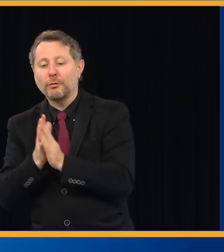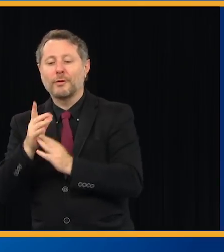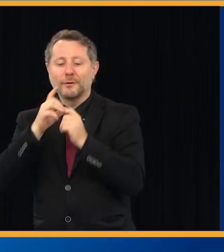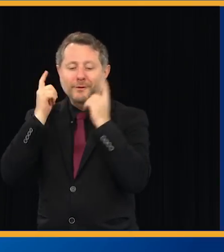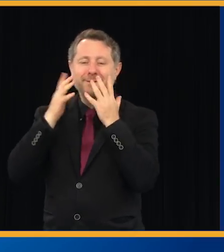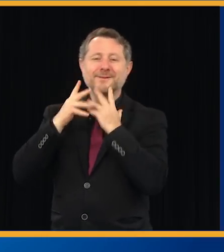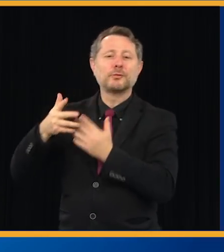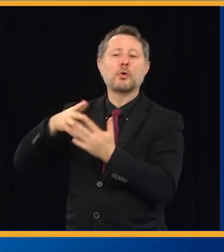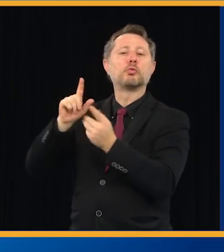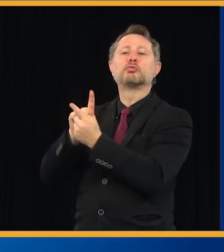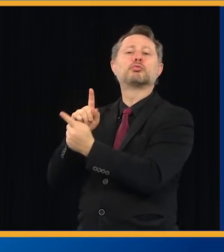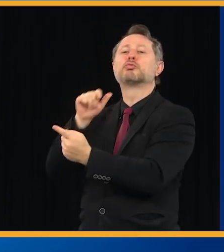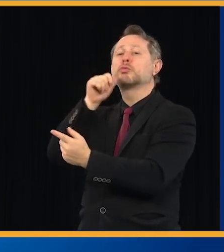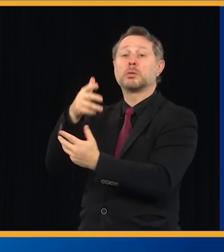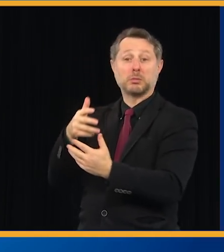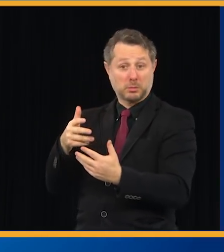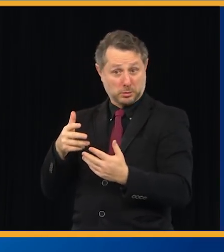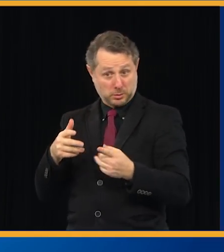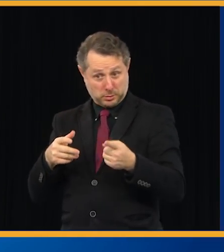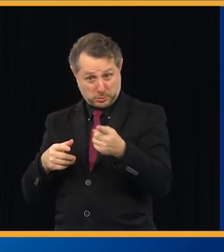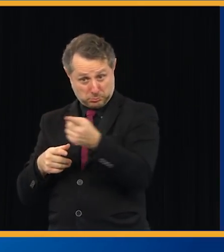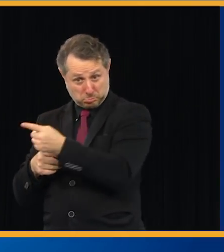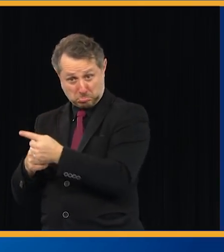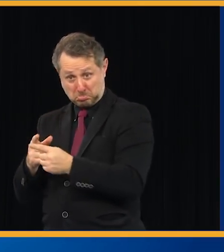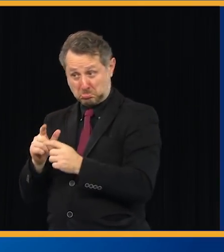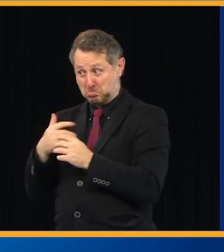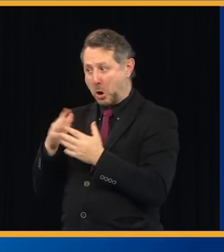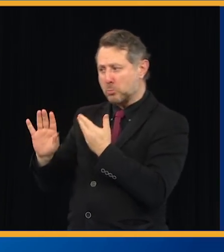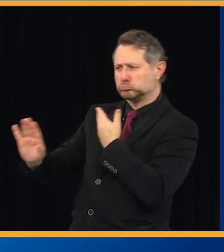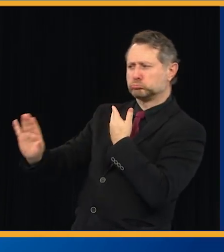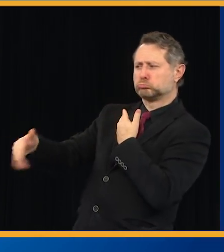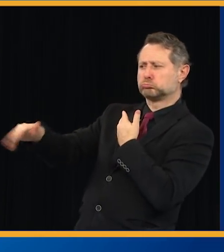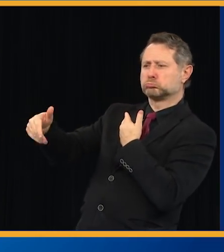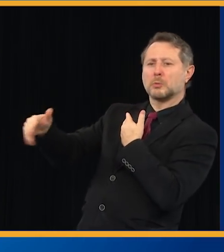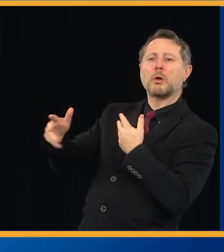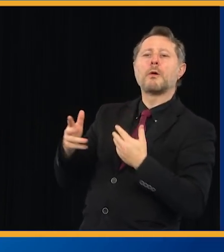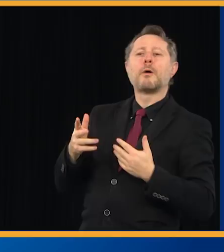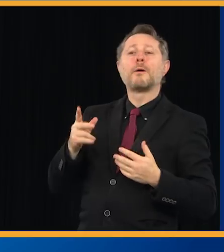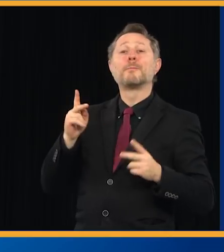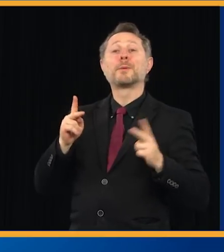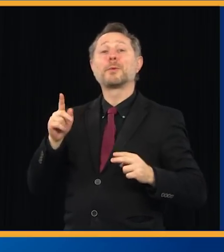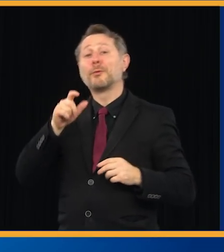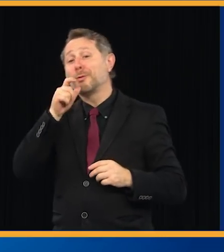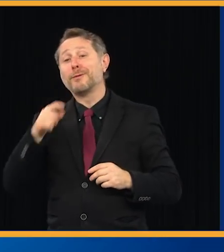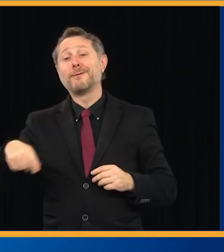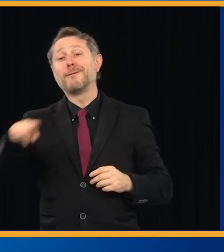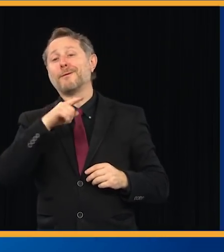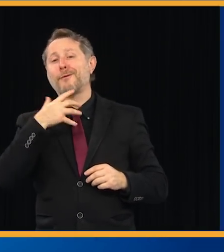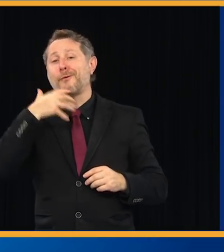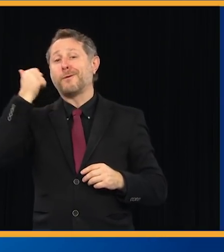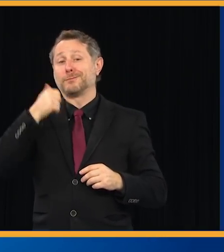staying away from older people, older starting at 51, by the way?